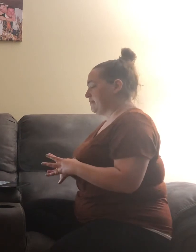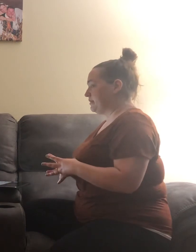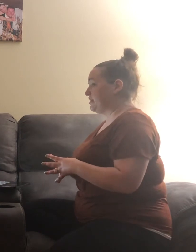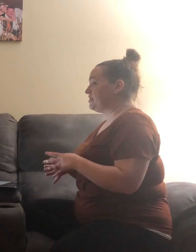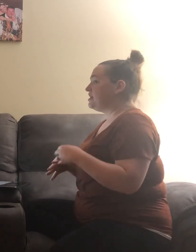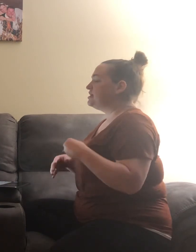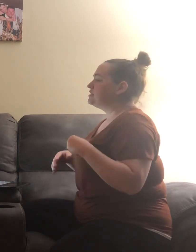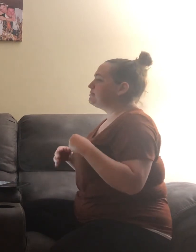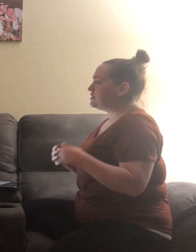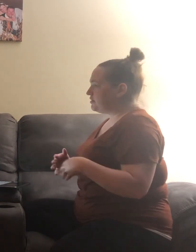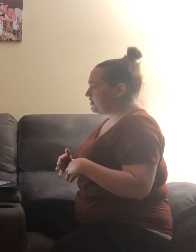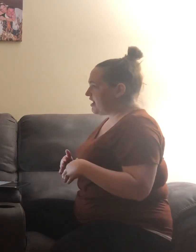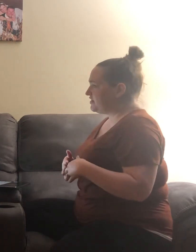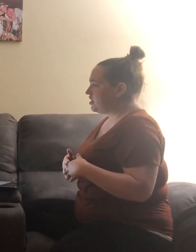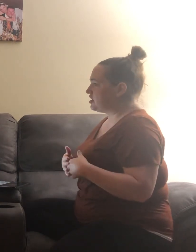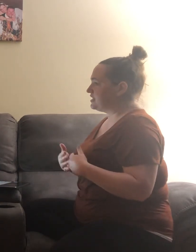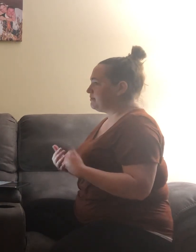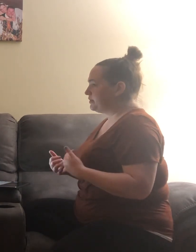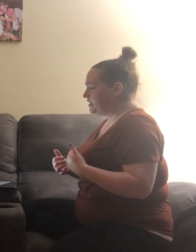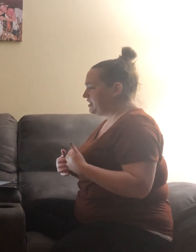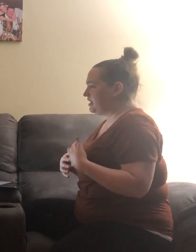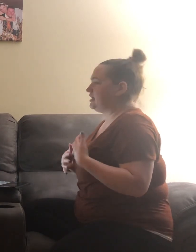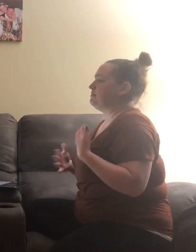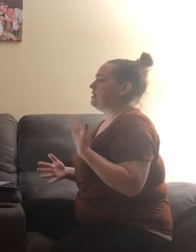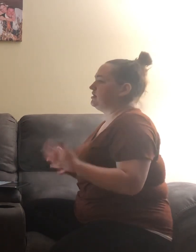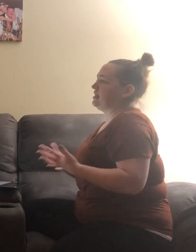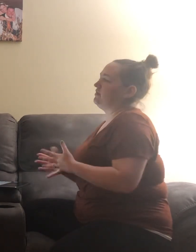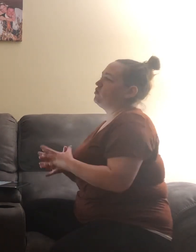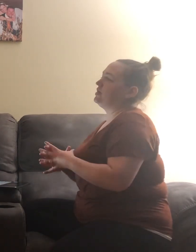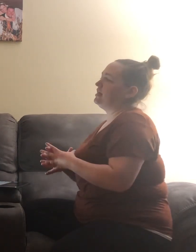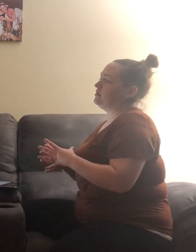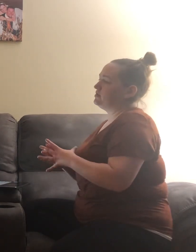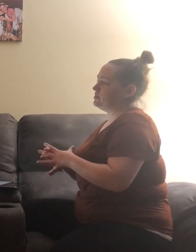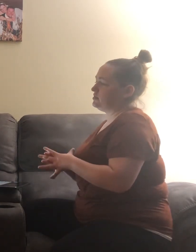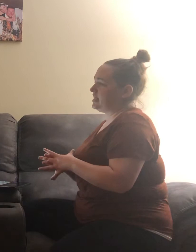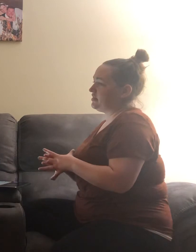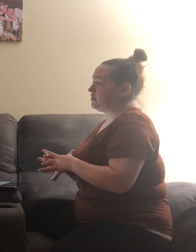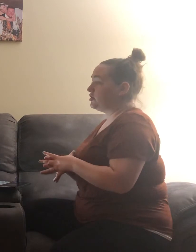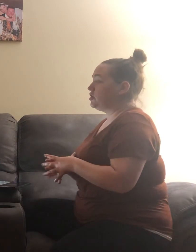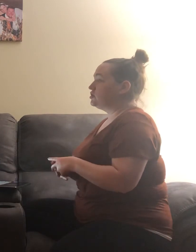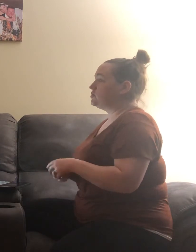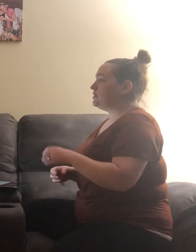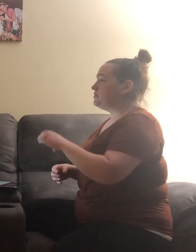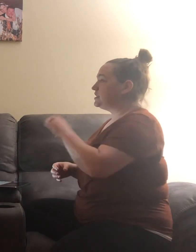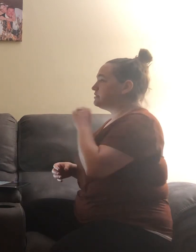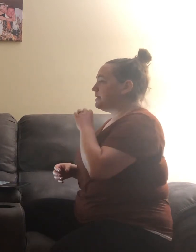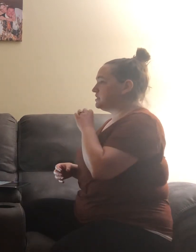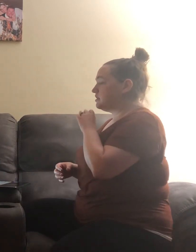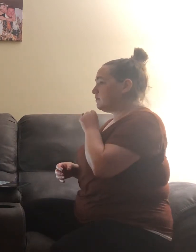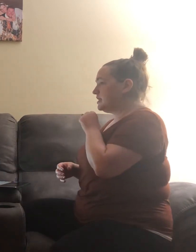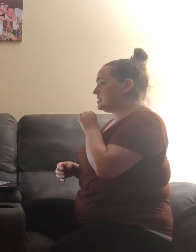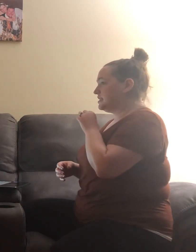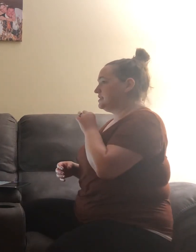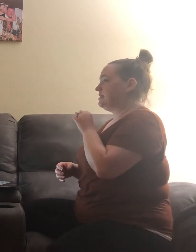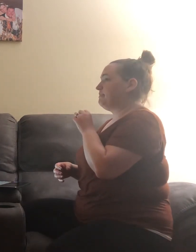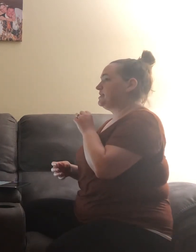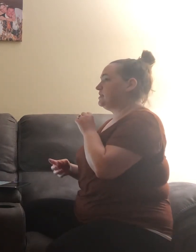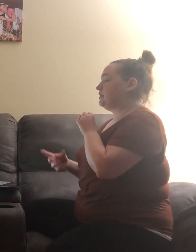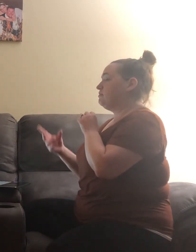breath, especially if you're having a hard time breathing. It can be hard to kind of coordinate those two together. So we use a spacer, and what it does is it basically, you blow